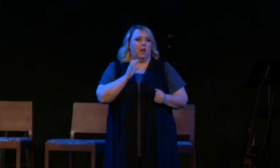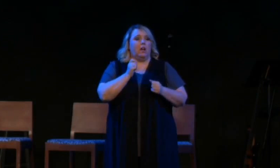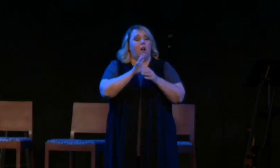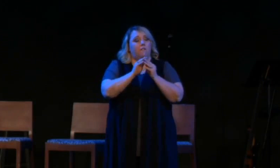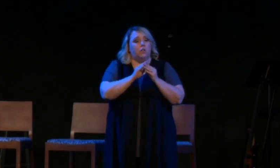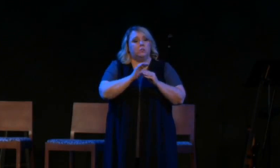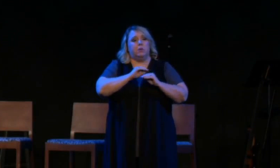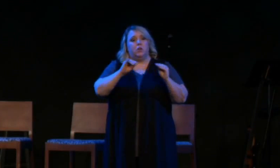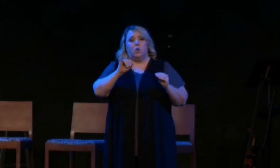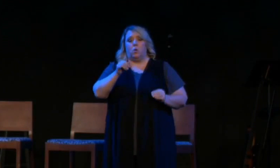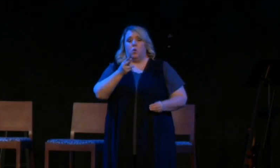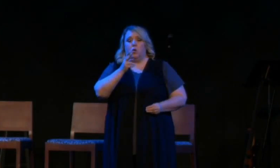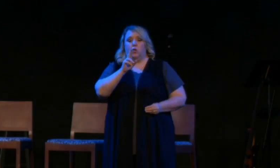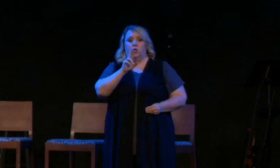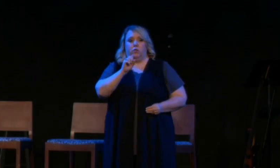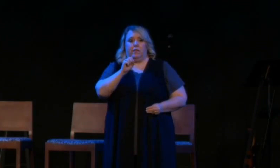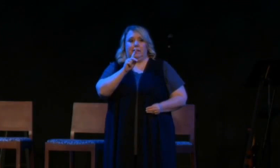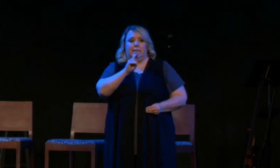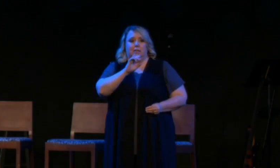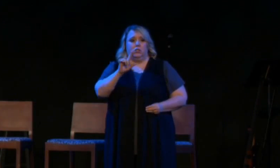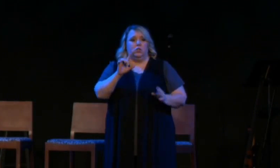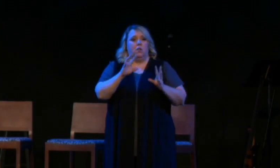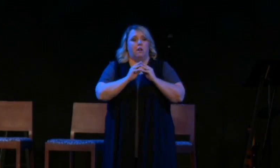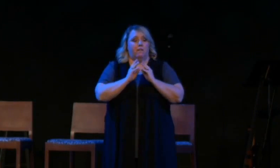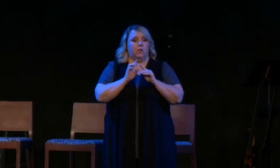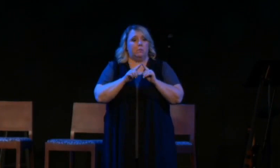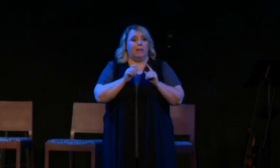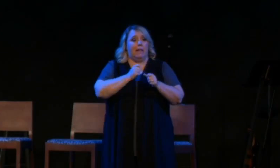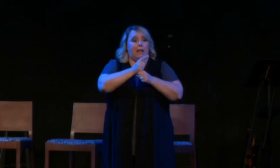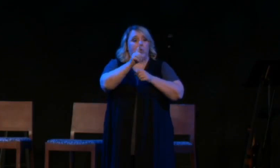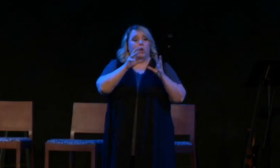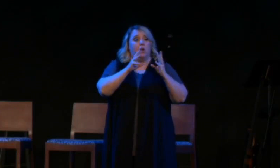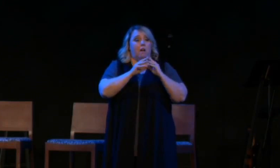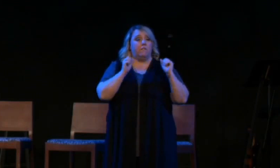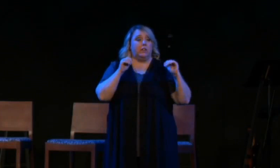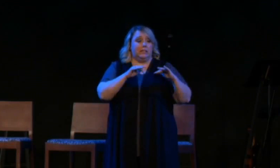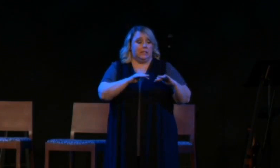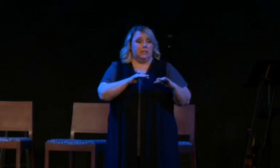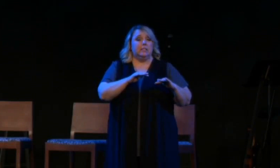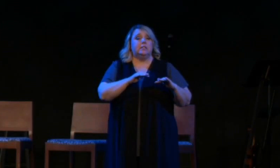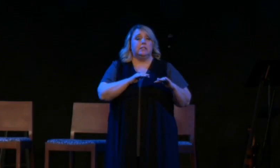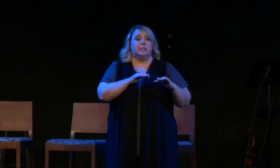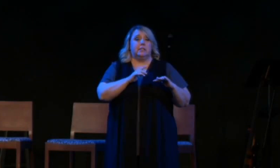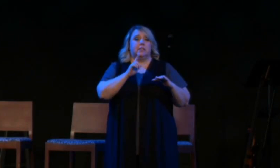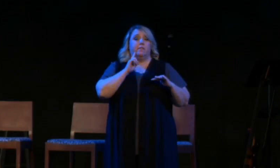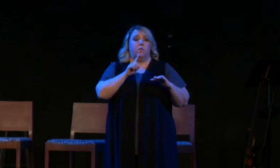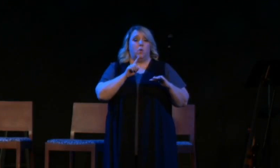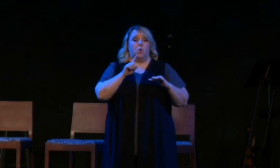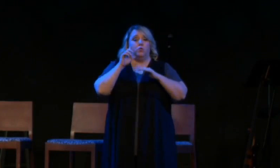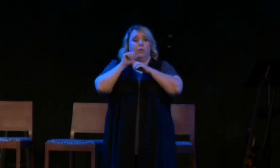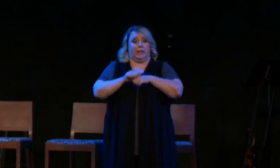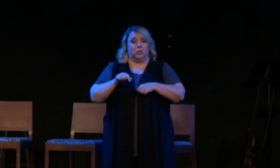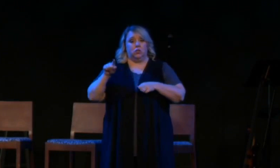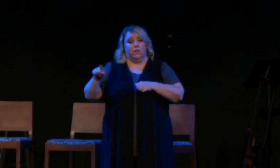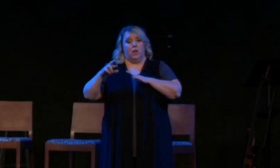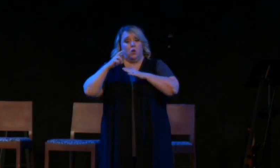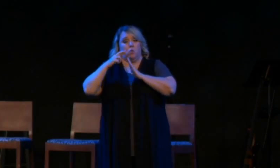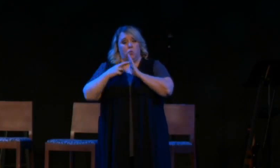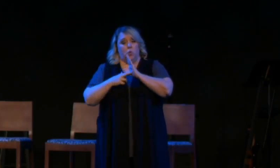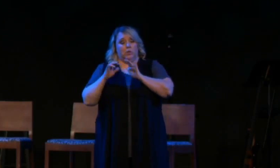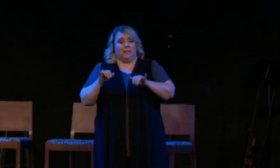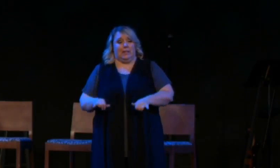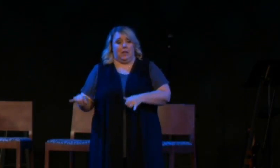jurisdictional conference. But the annual conferences in the traditional branch would ordain clergy with their rules and